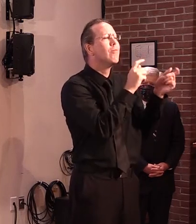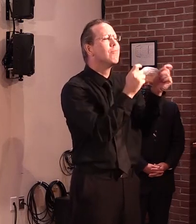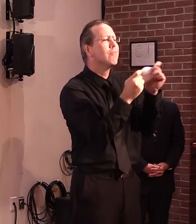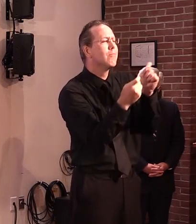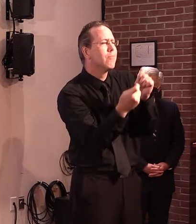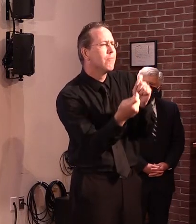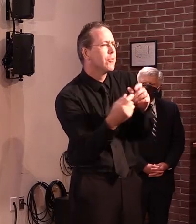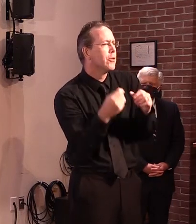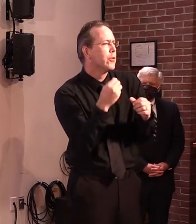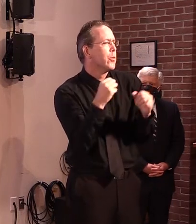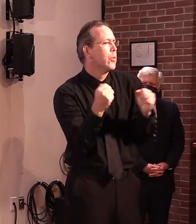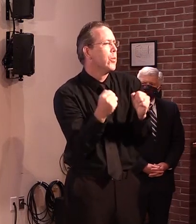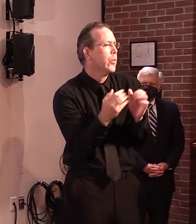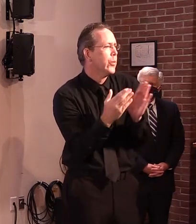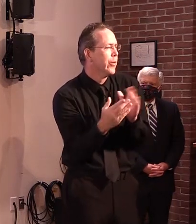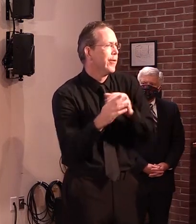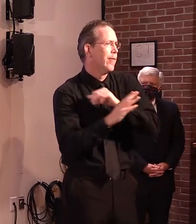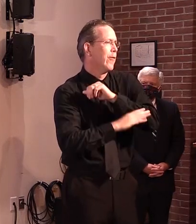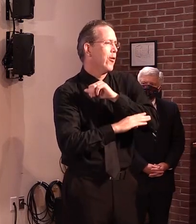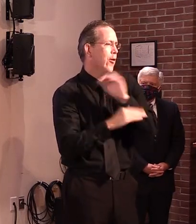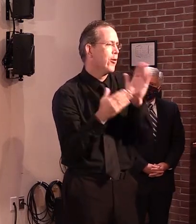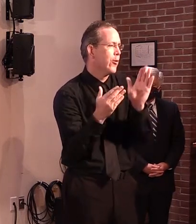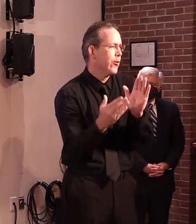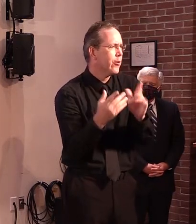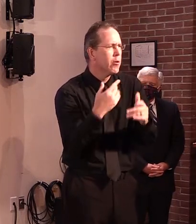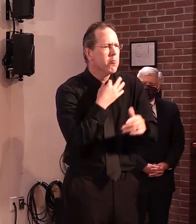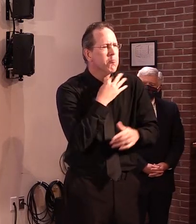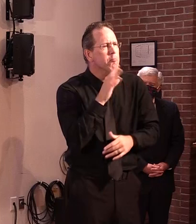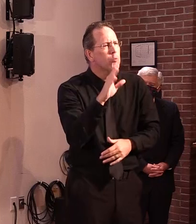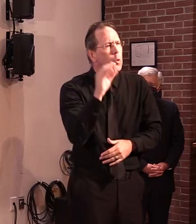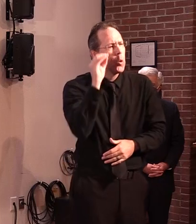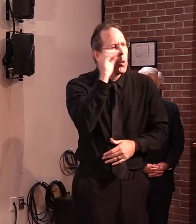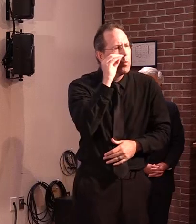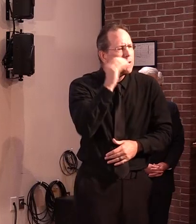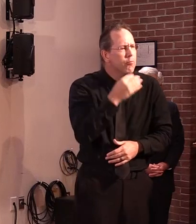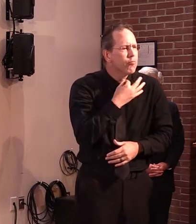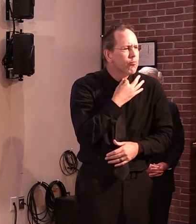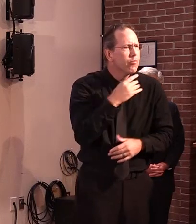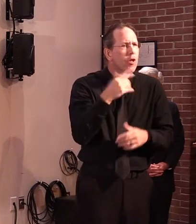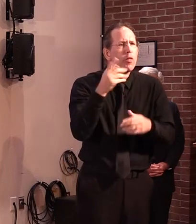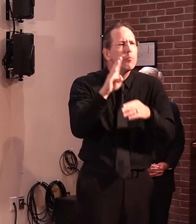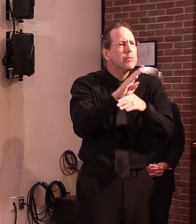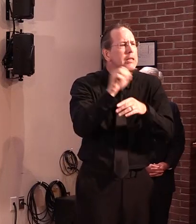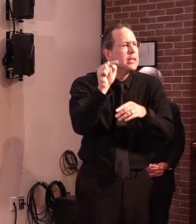industry, like businesses and hotels, continue to operate safely?